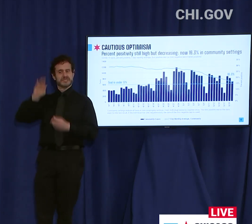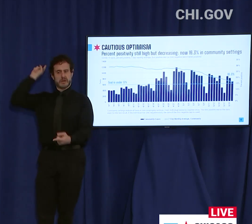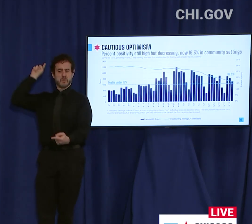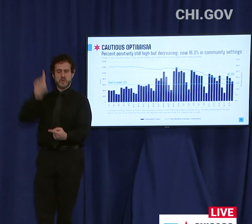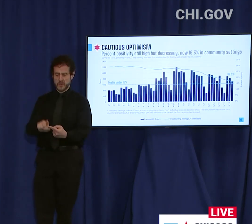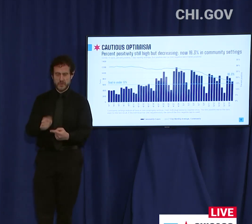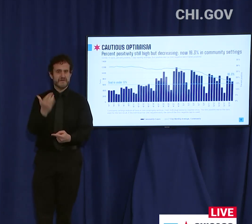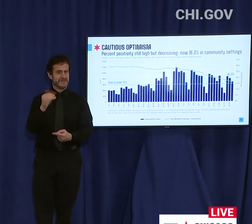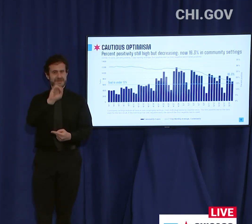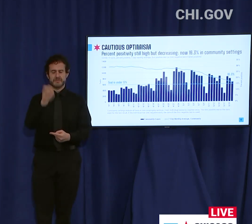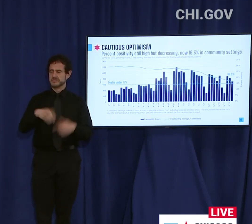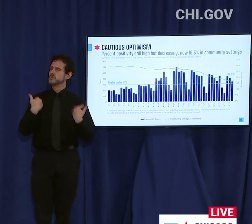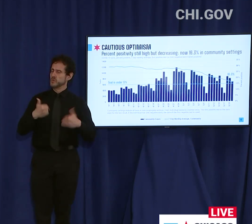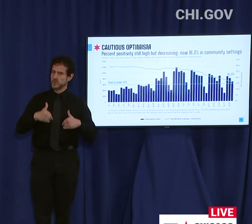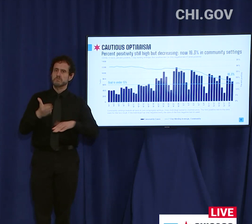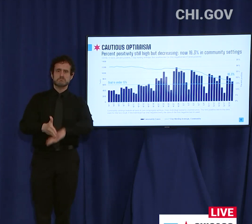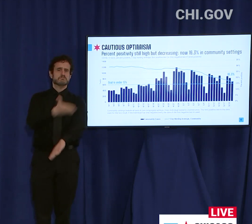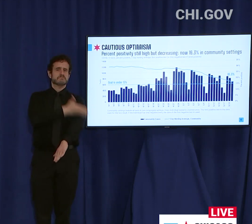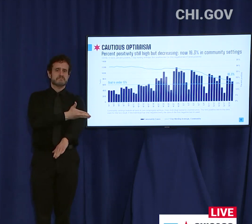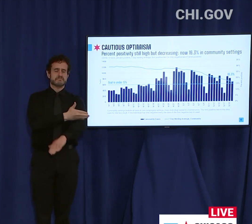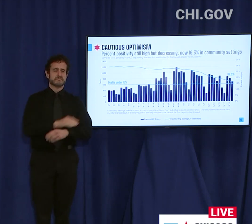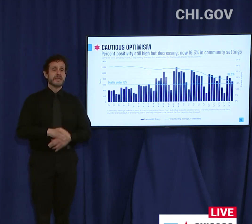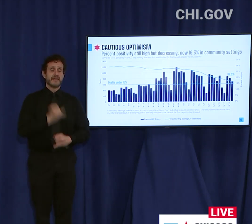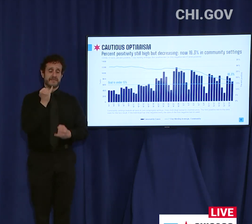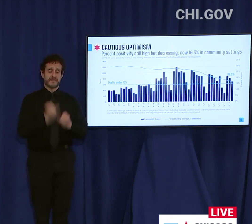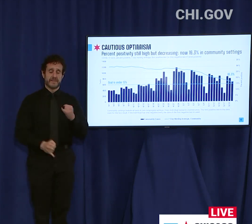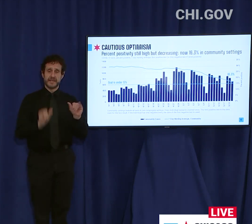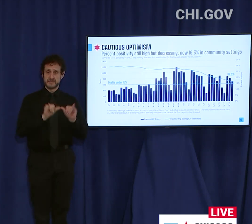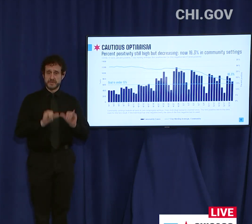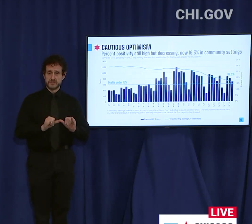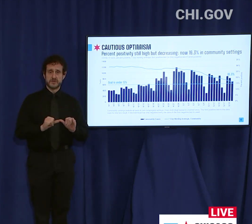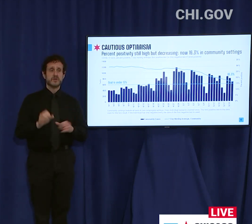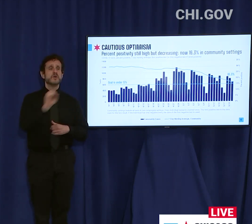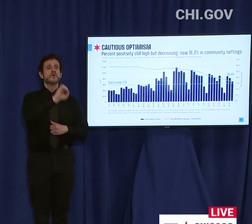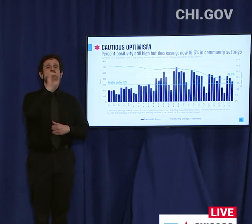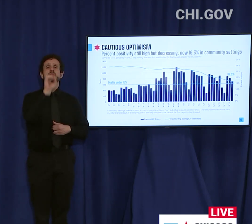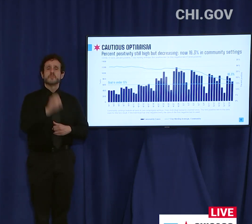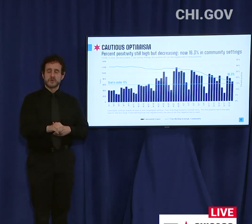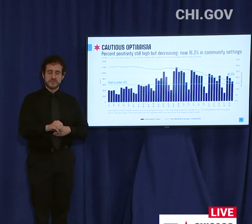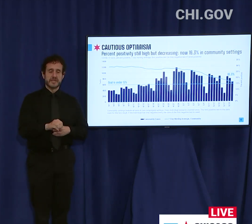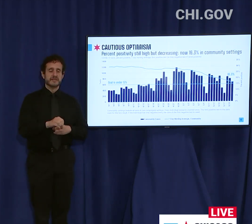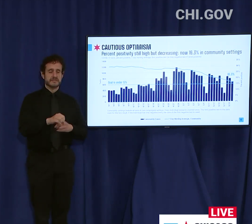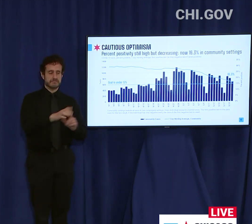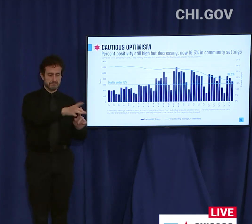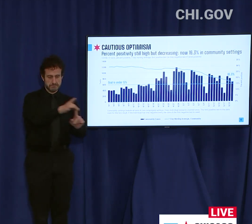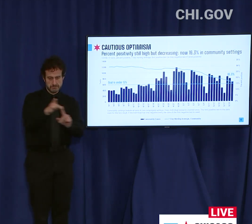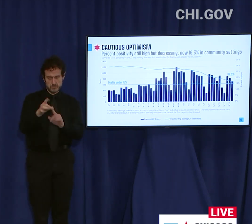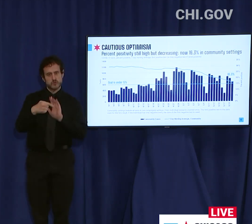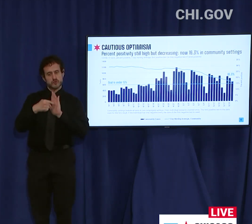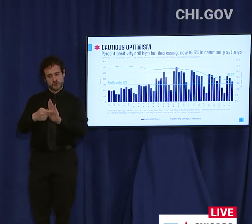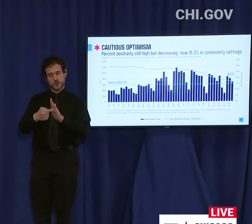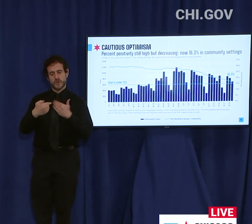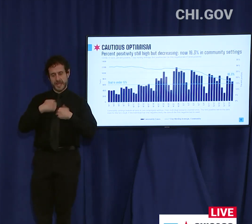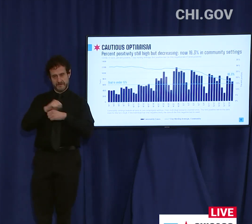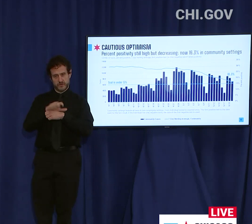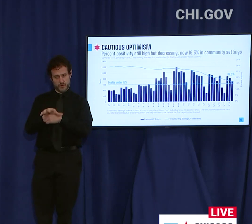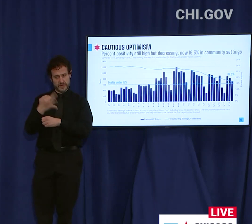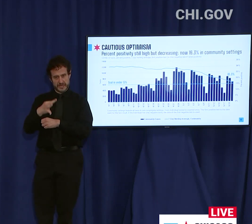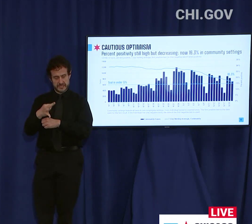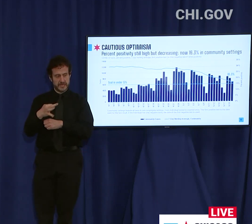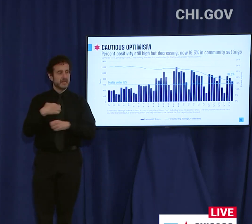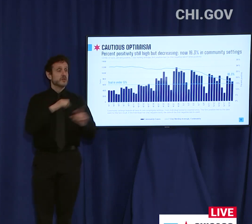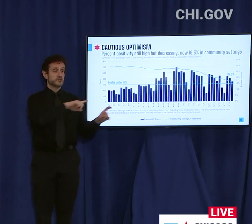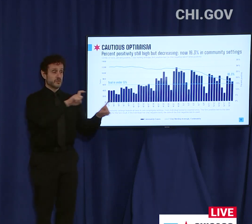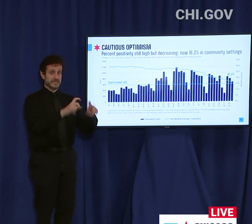to really our last metric, and this is the percent positivity in our community settings. Here is where we set